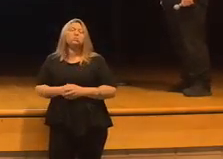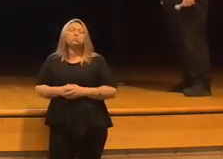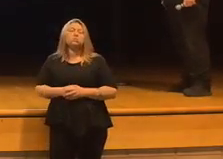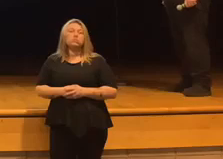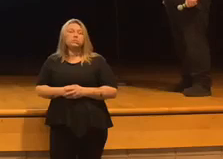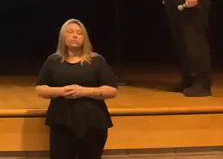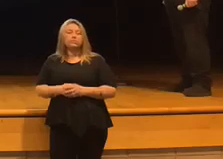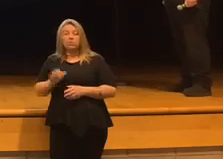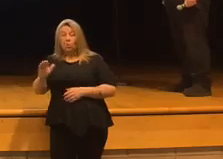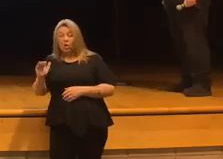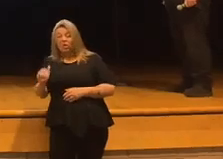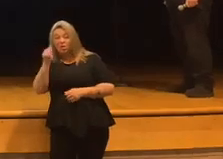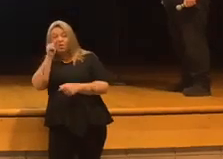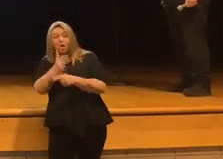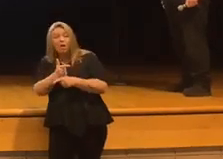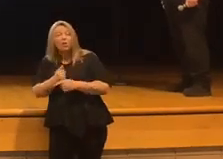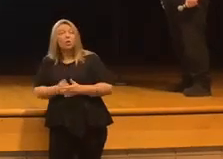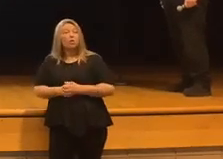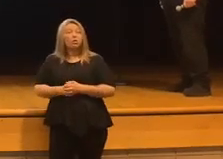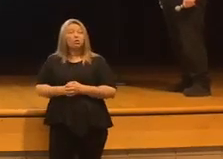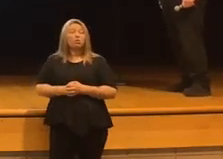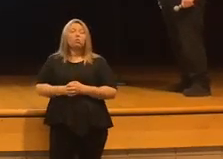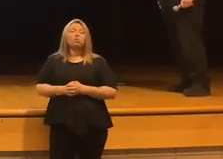Your little brother,